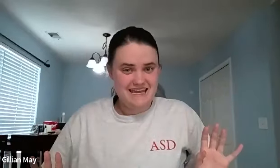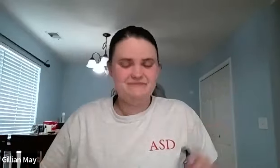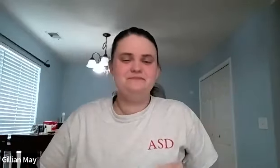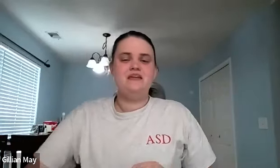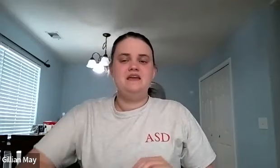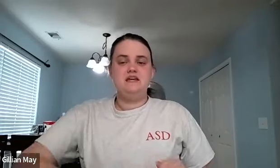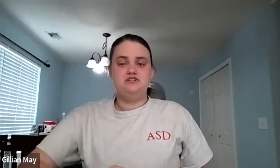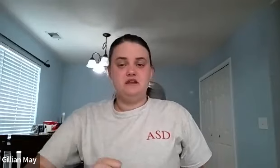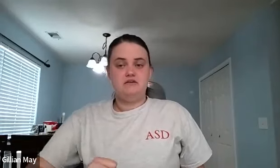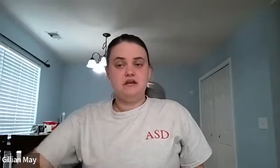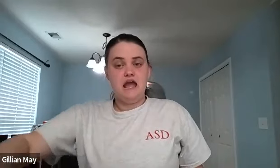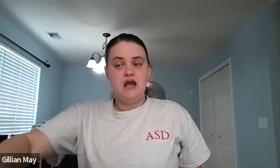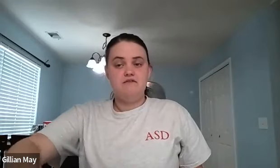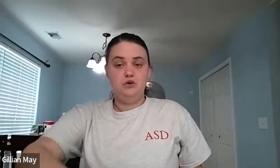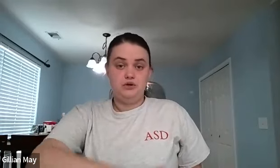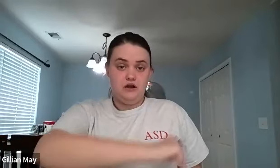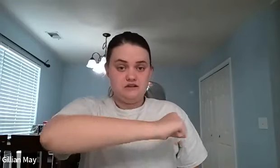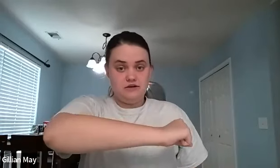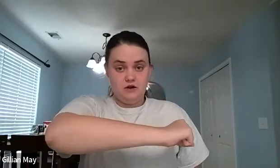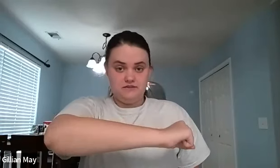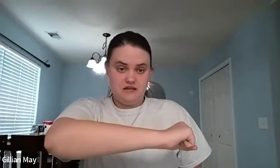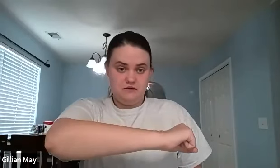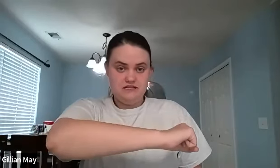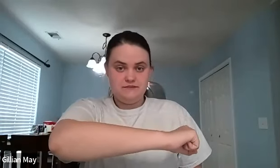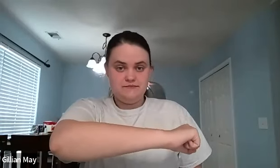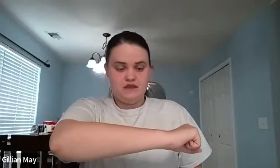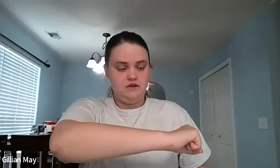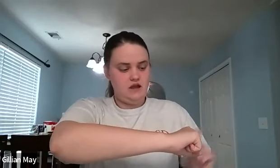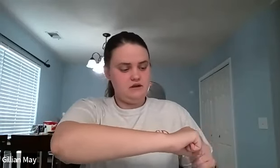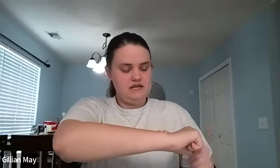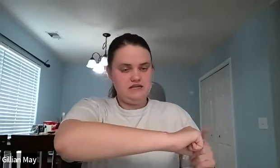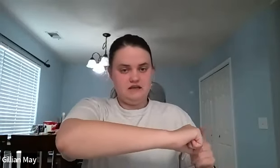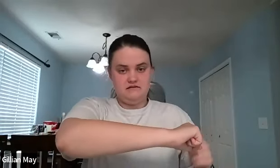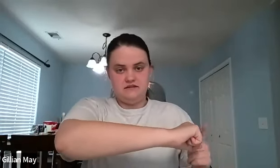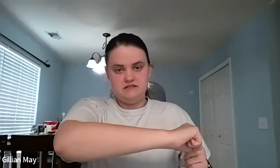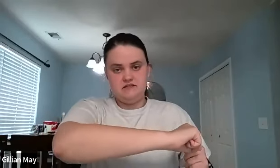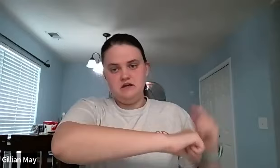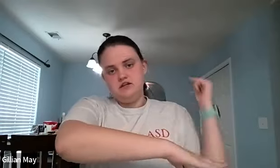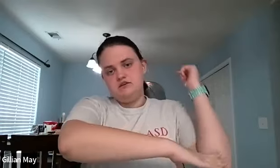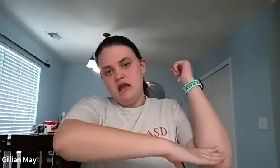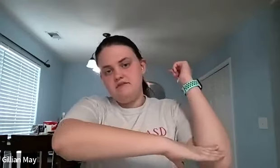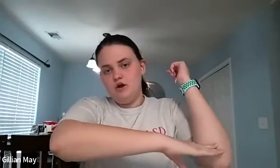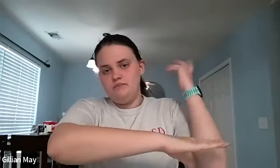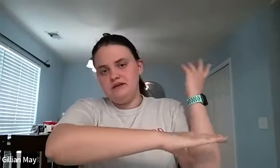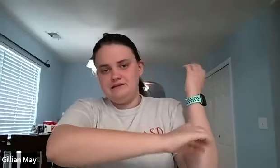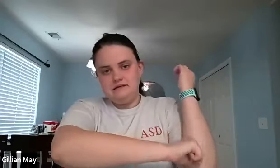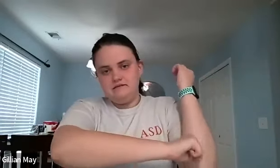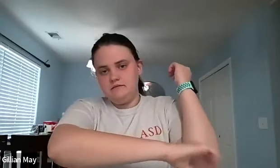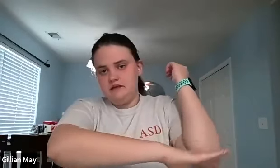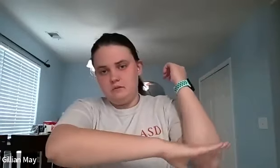day is you're now going to have your non-dominant arm sideways, and you kind of want to end it in a fist. You can have it open either